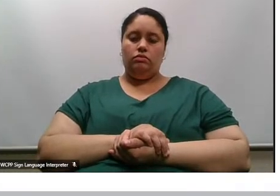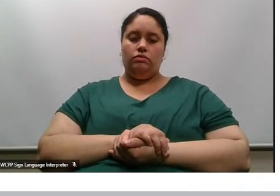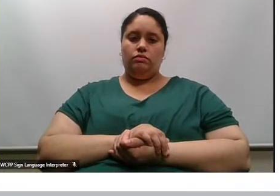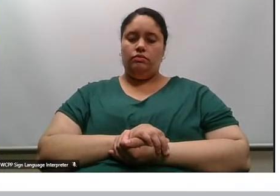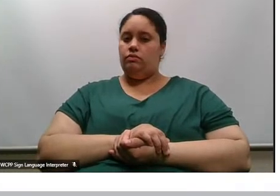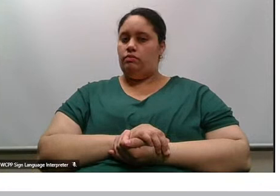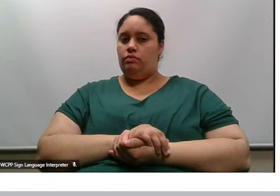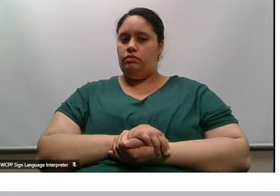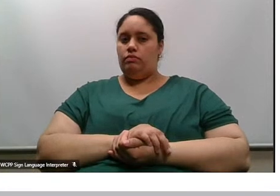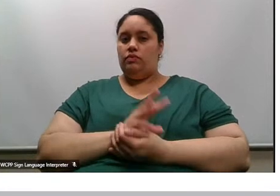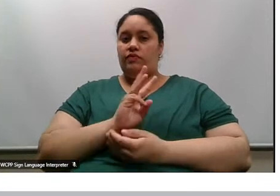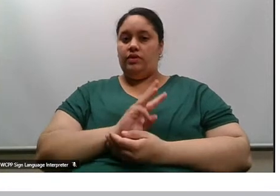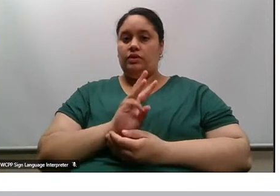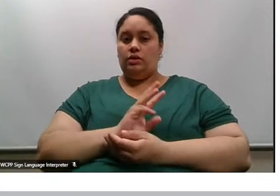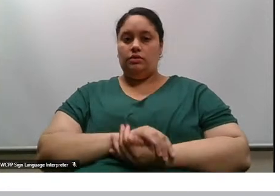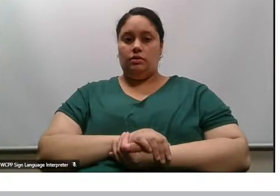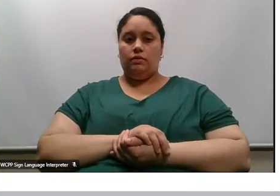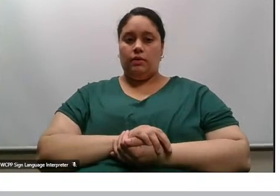Honorable Van der Westhuizen.